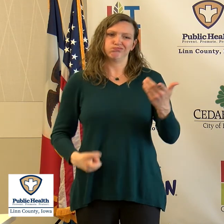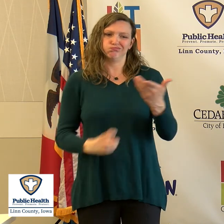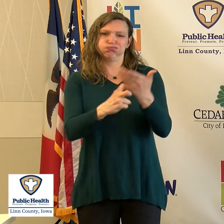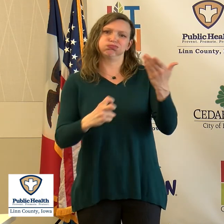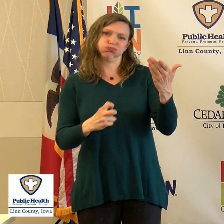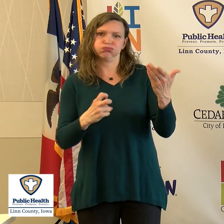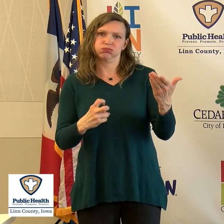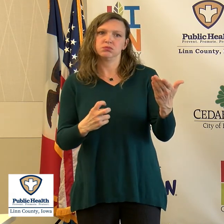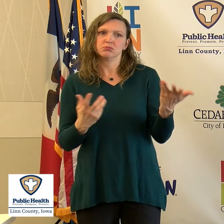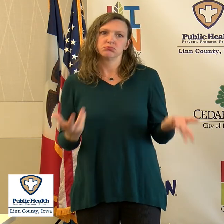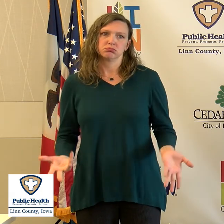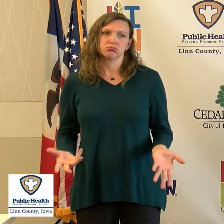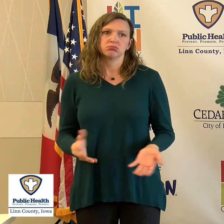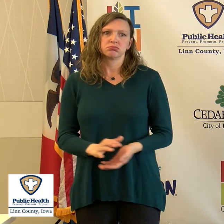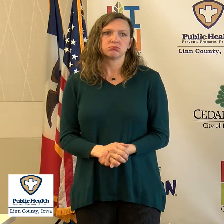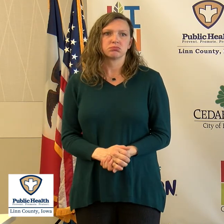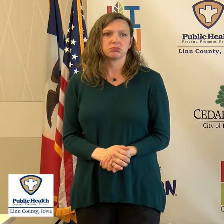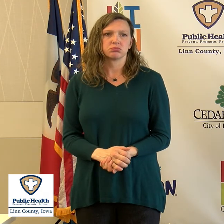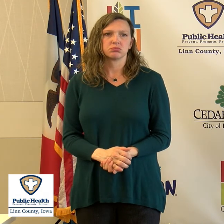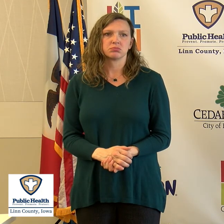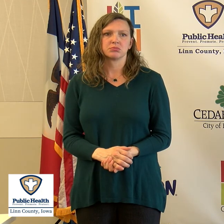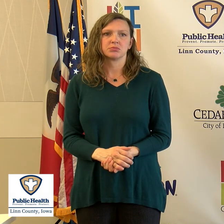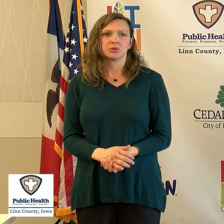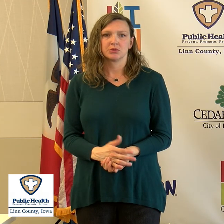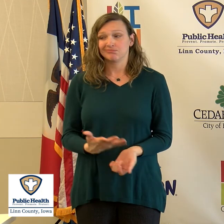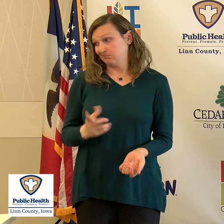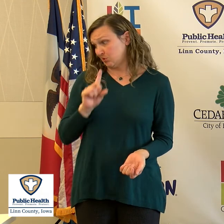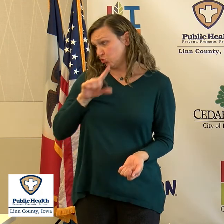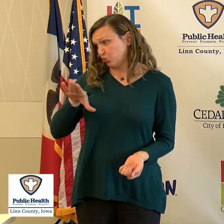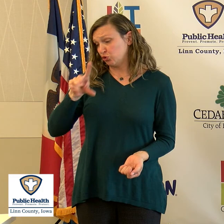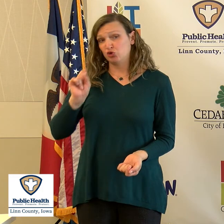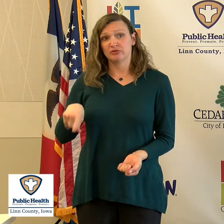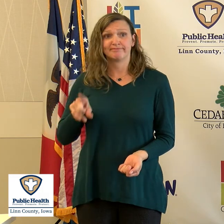comply. So I hope that answers your question, Mary.